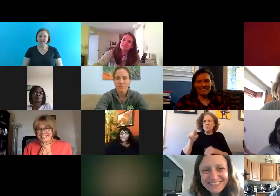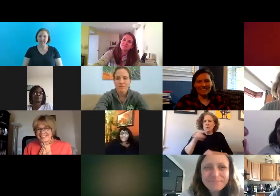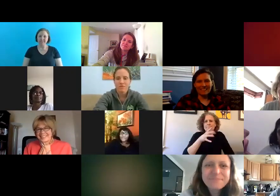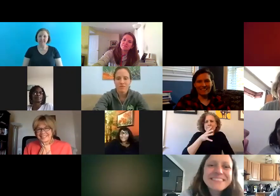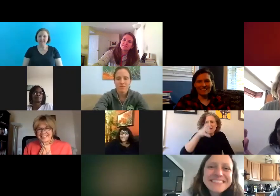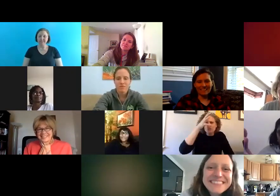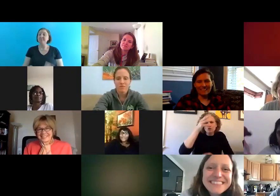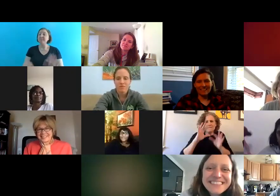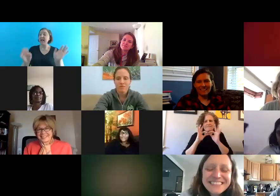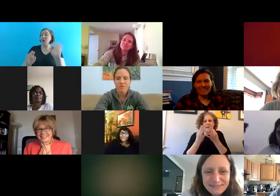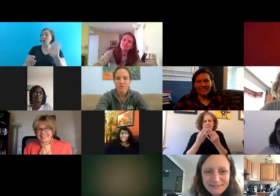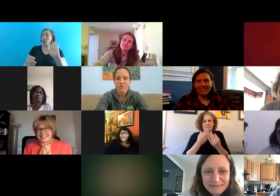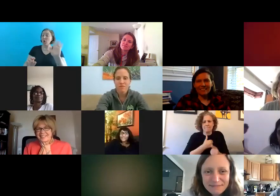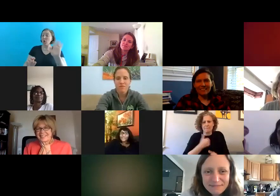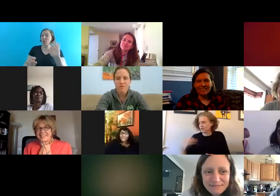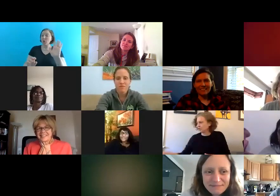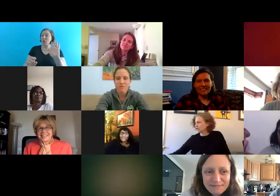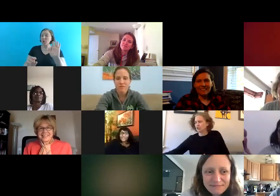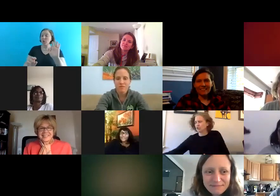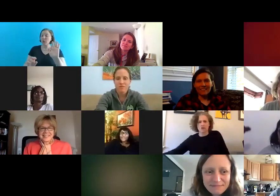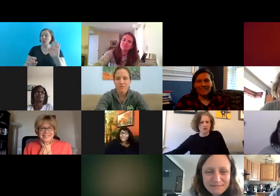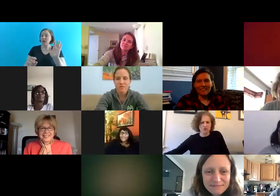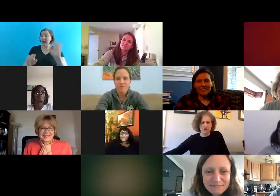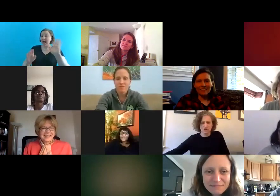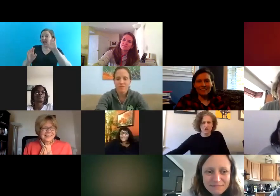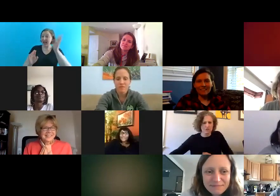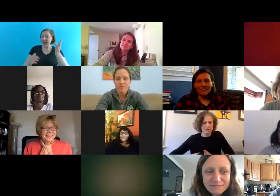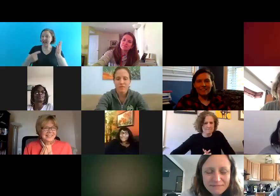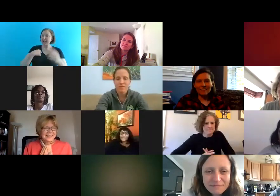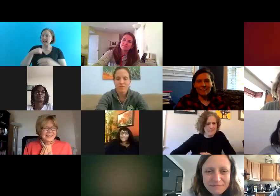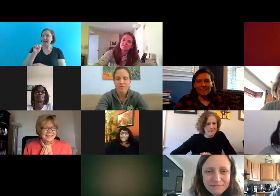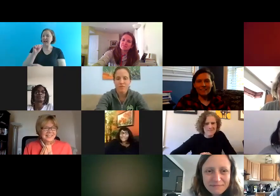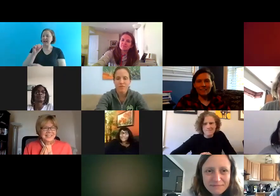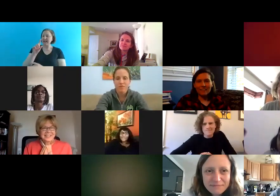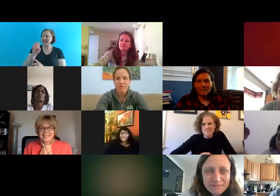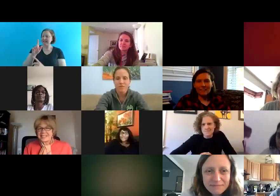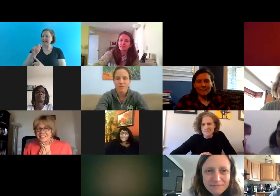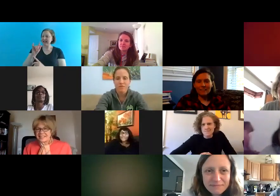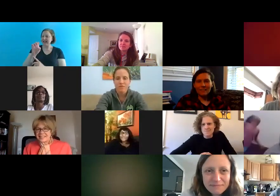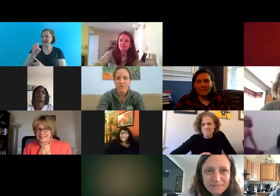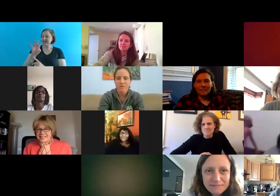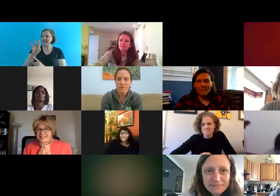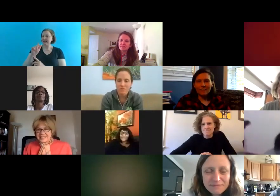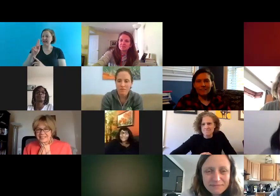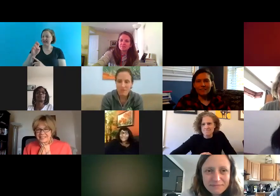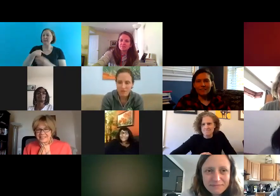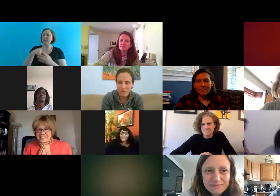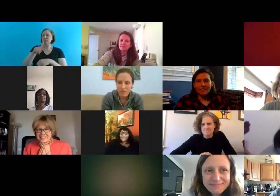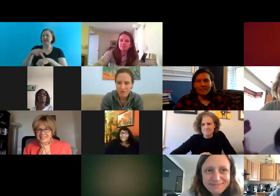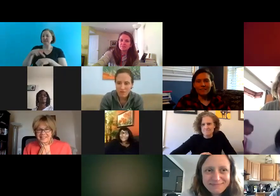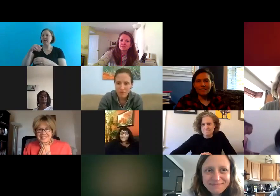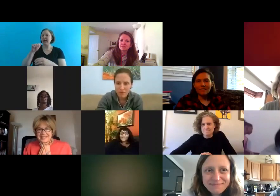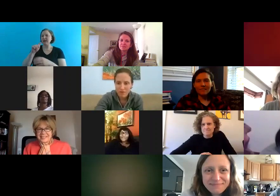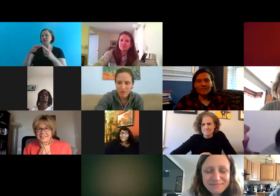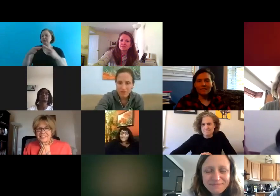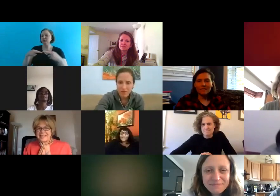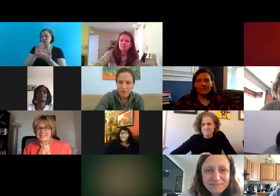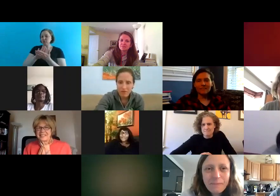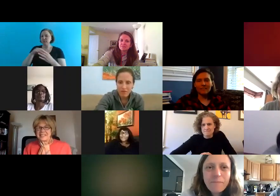Okay. Hi, I'm Adelaide Blake. I'm a principal at a regional school in Prince George's County Public Schools.